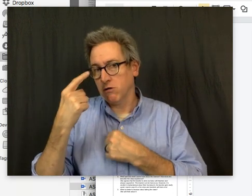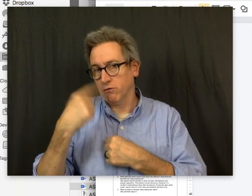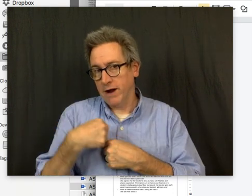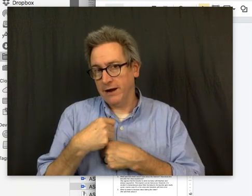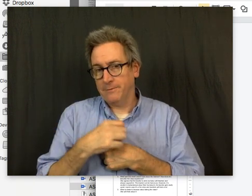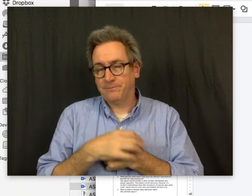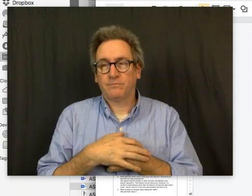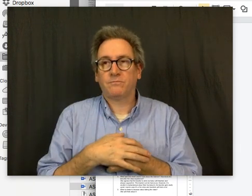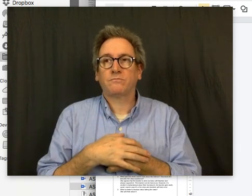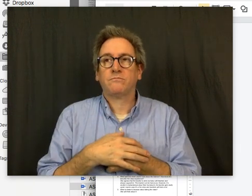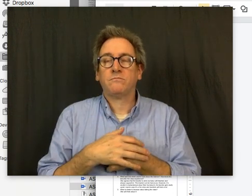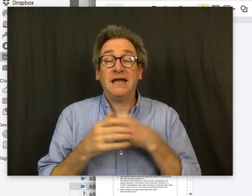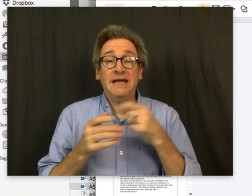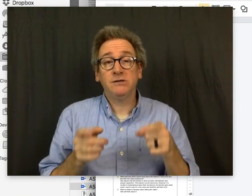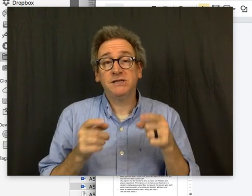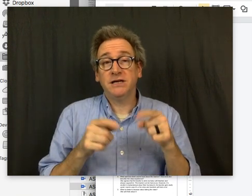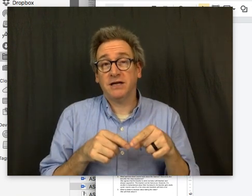car red.